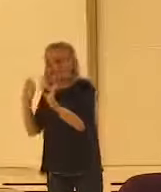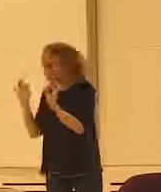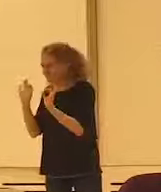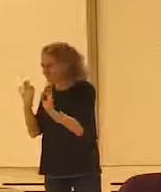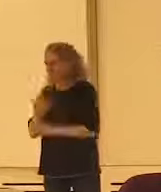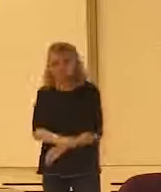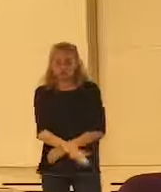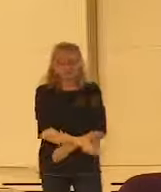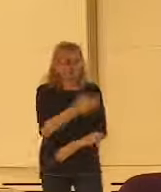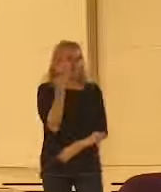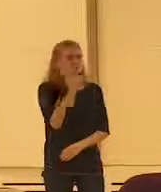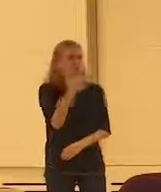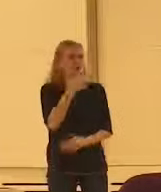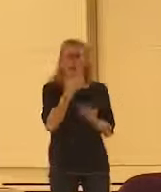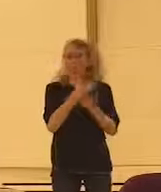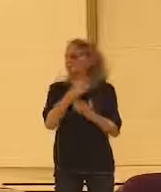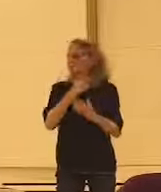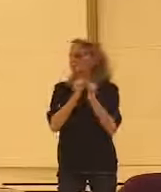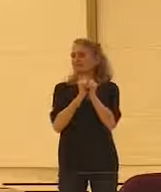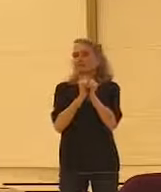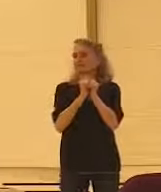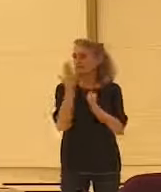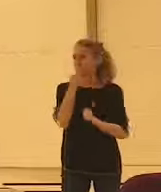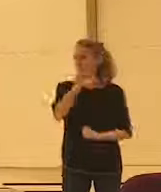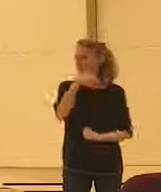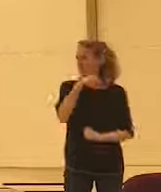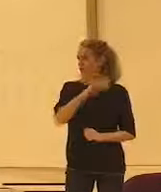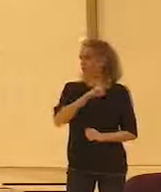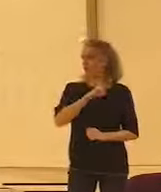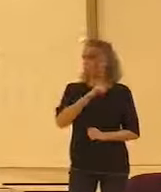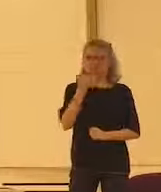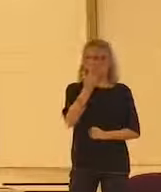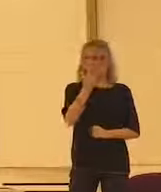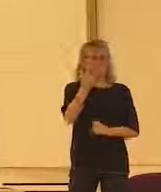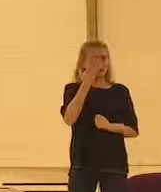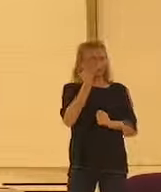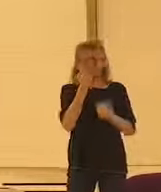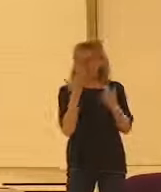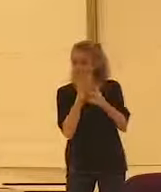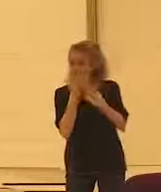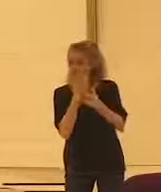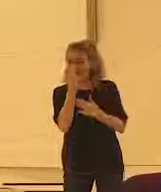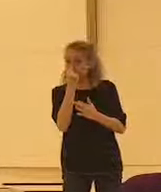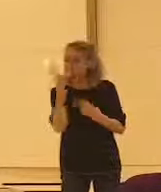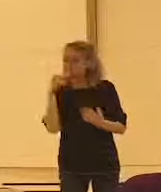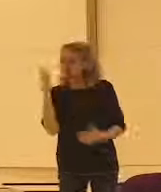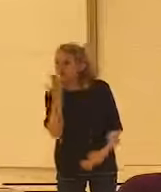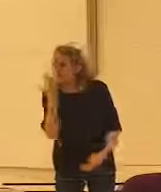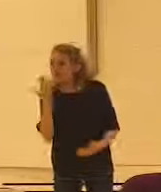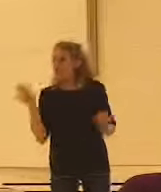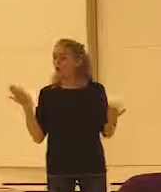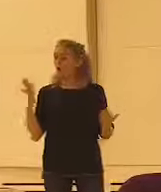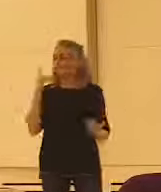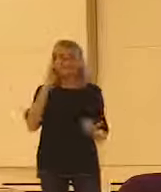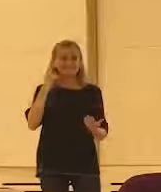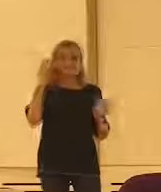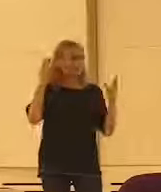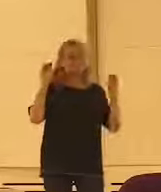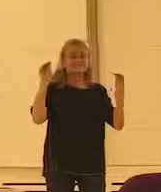miscommunication. So they grow up and parents value their school, because if they go to a deaf